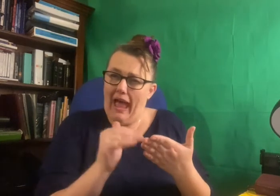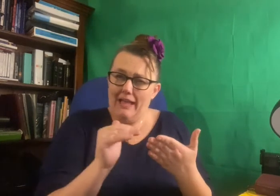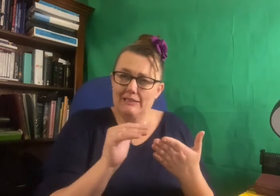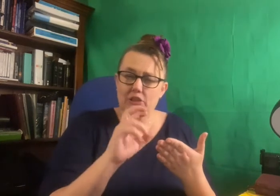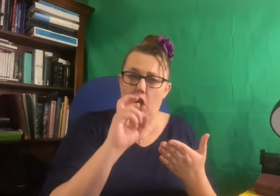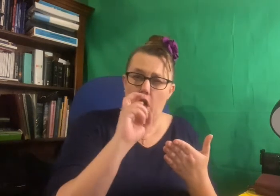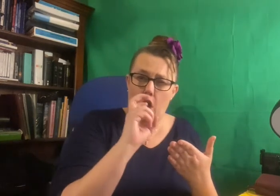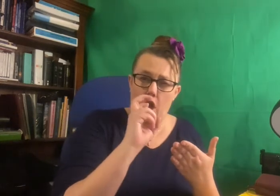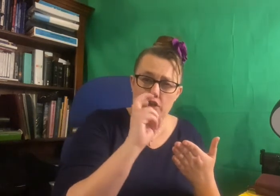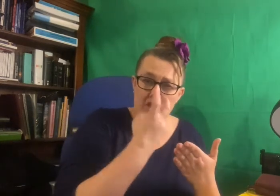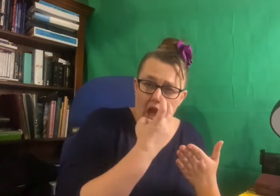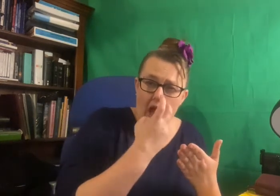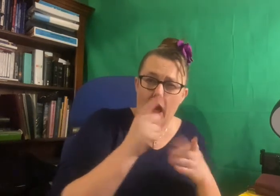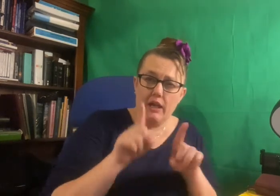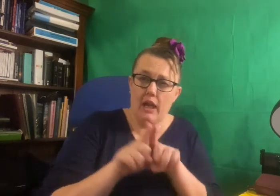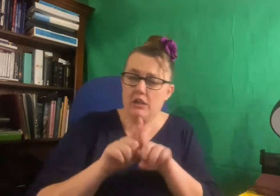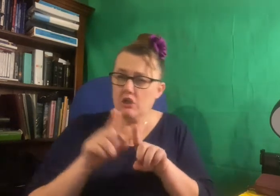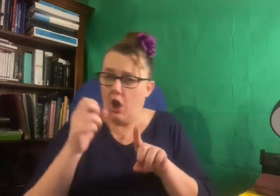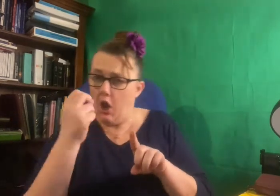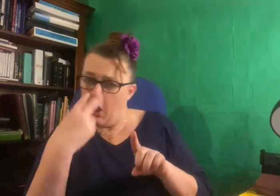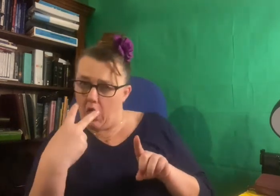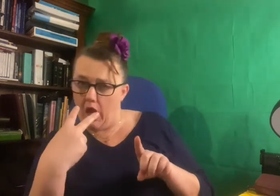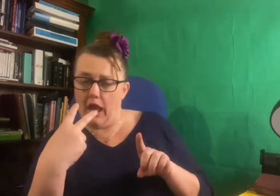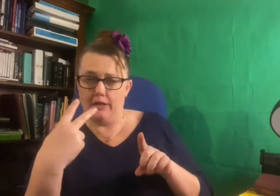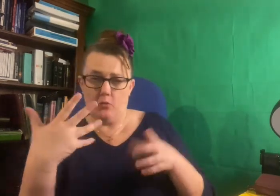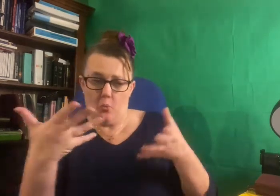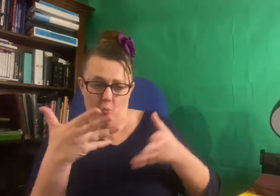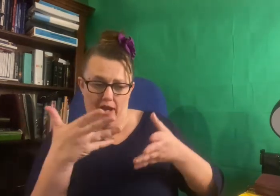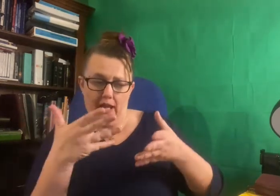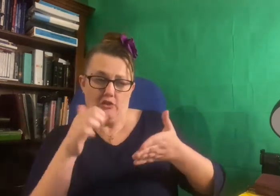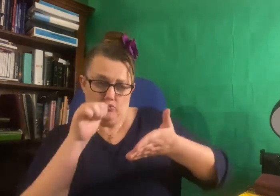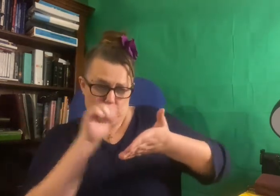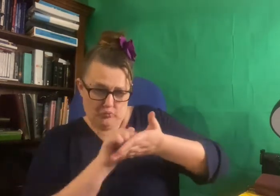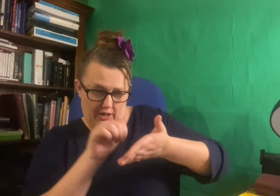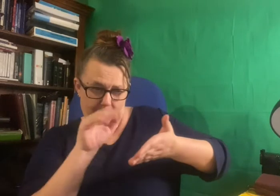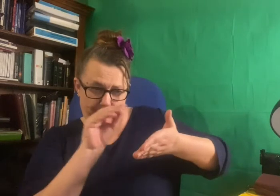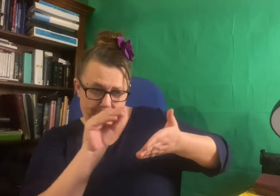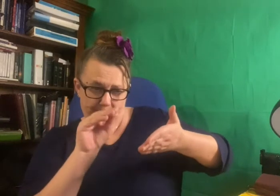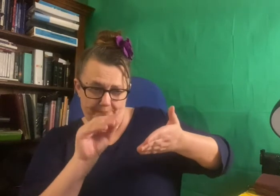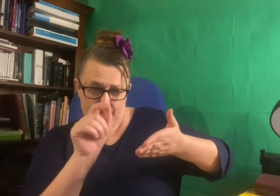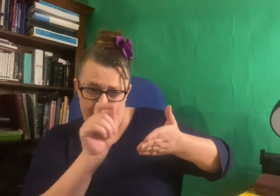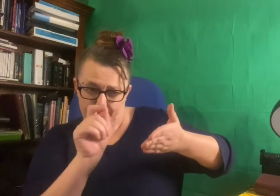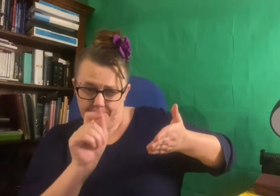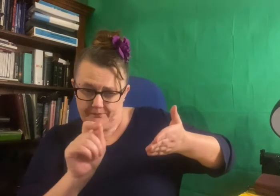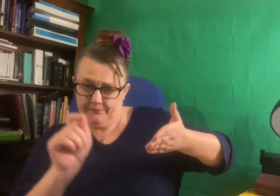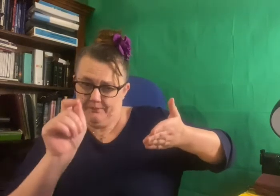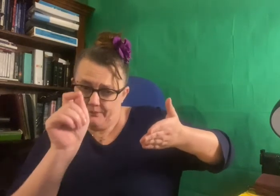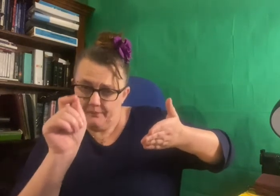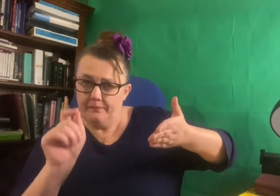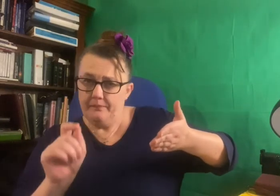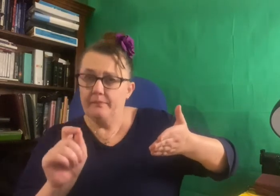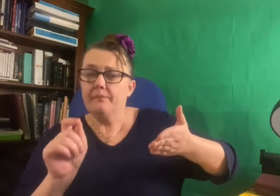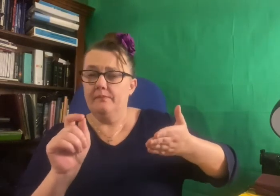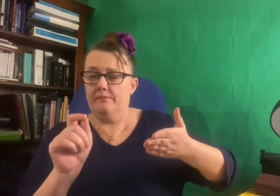to add dark and light in the right places.